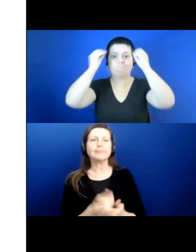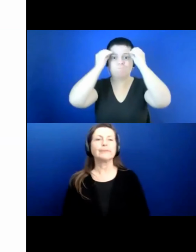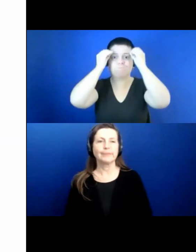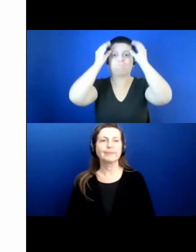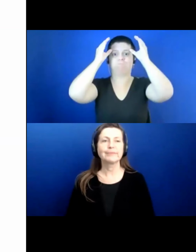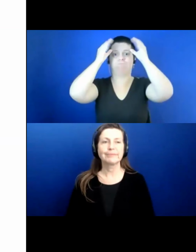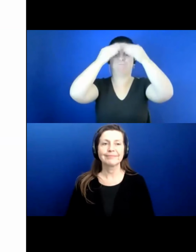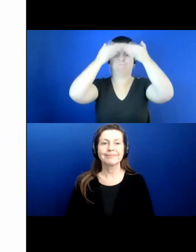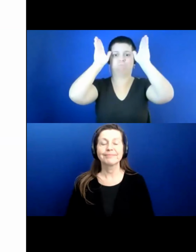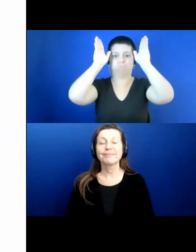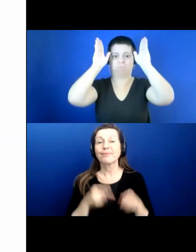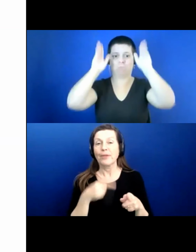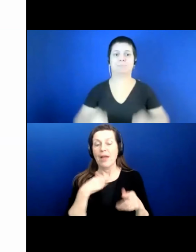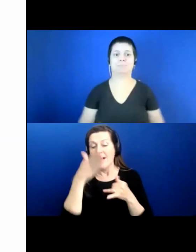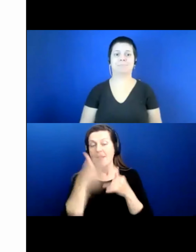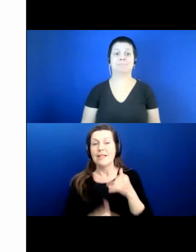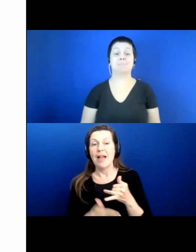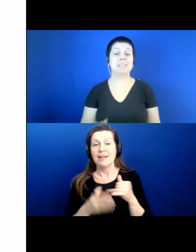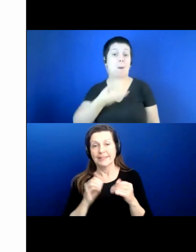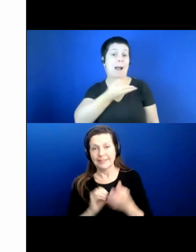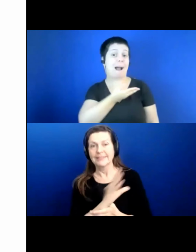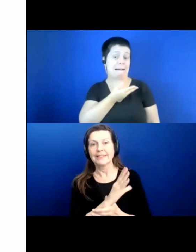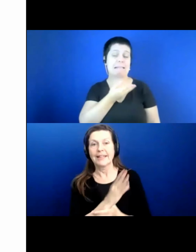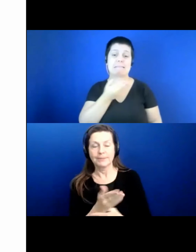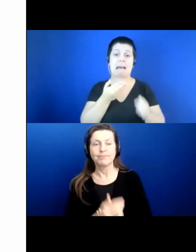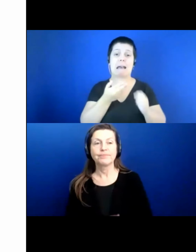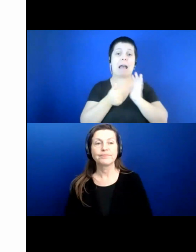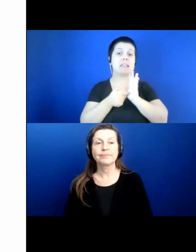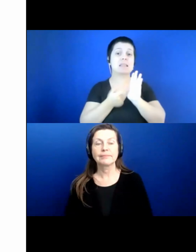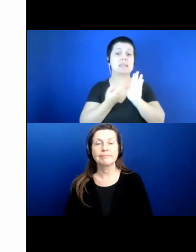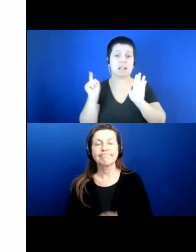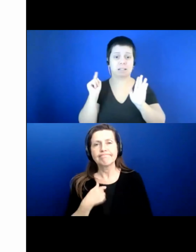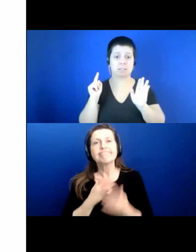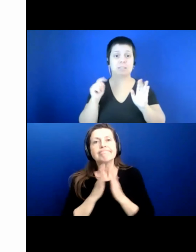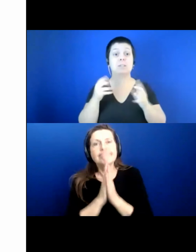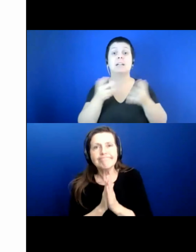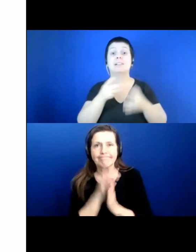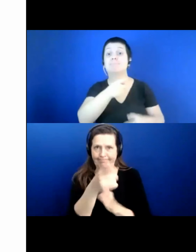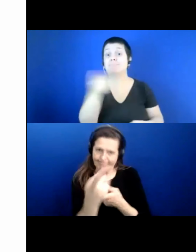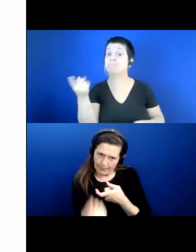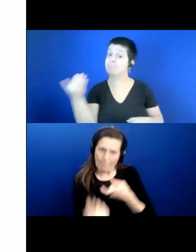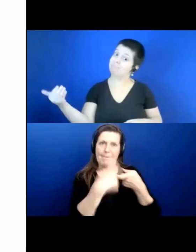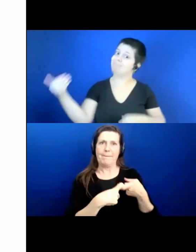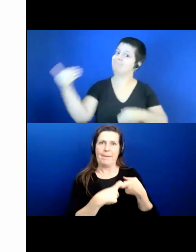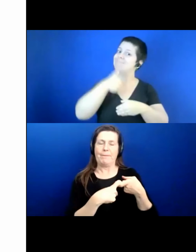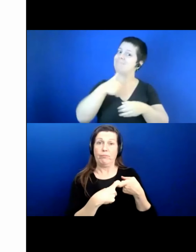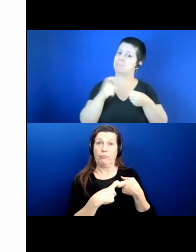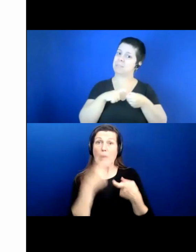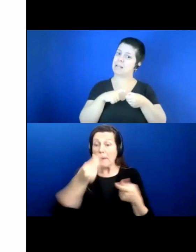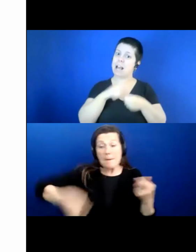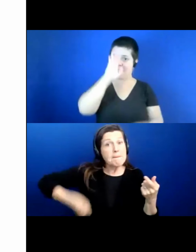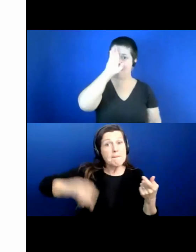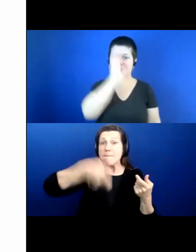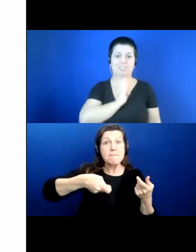So this is the last slide. I would like to ask you to become a member, and it is free membership. You